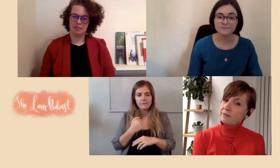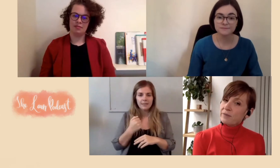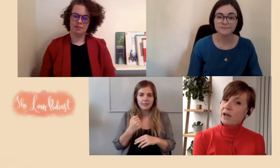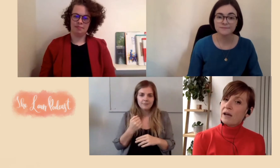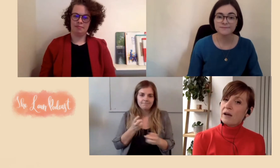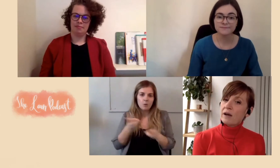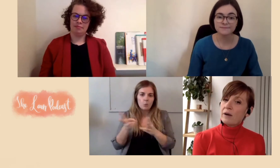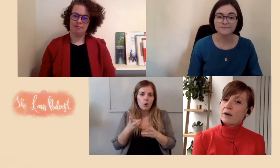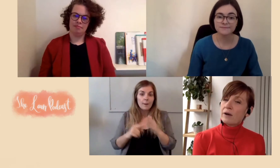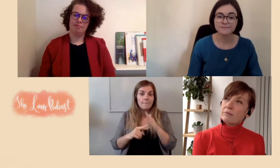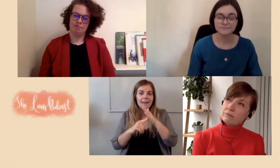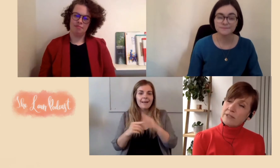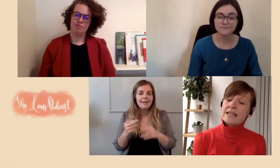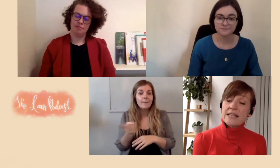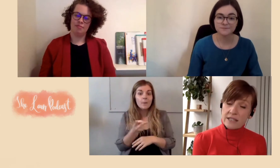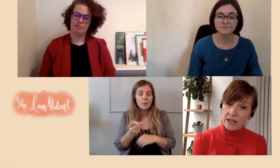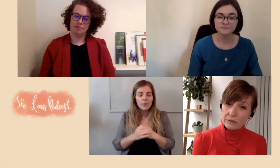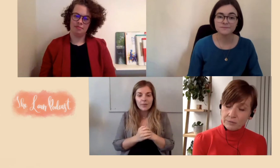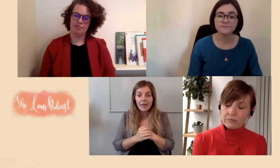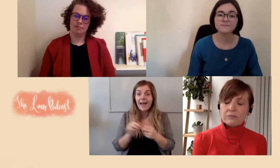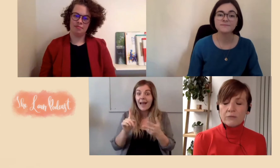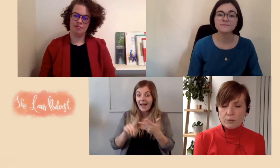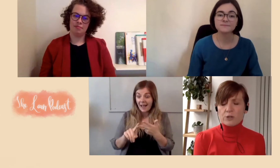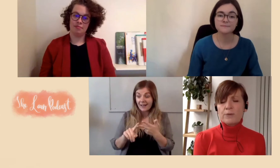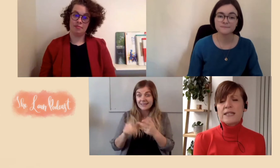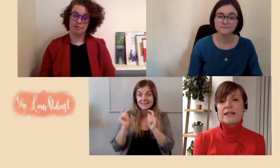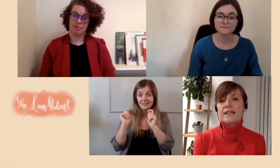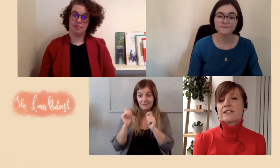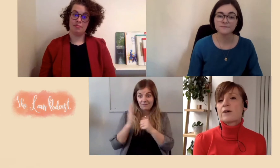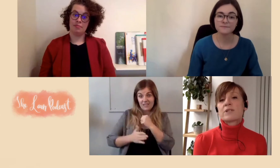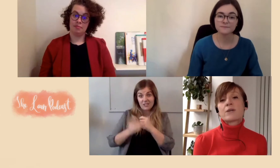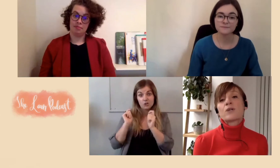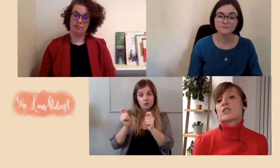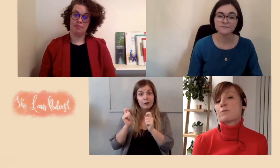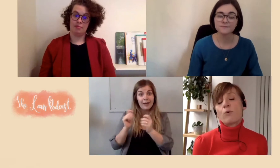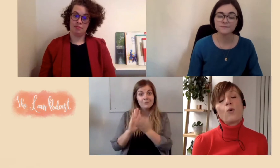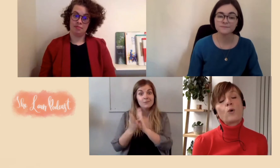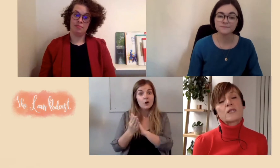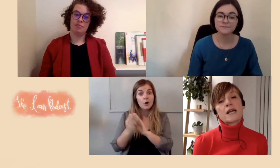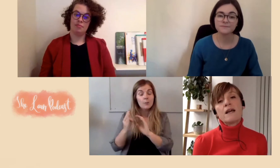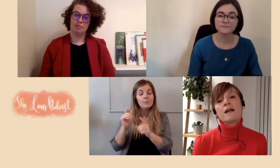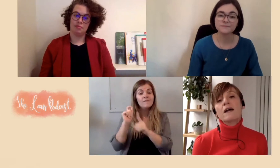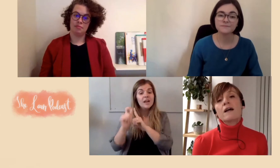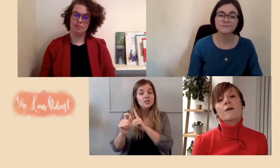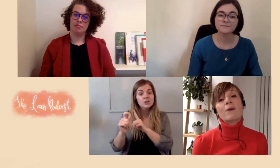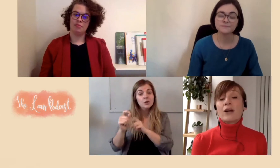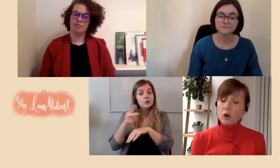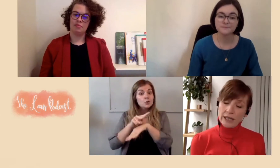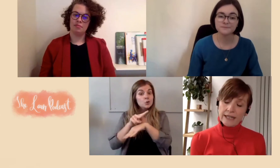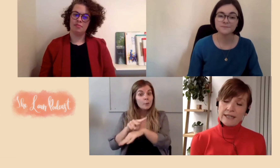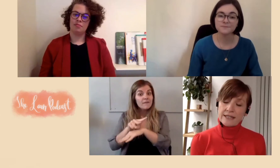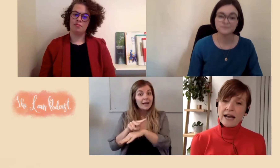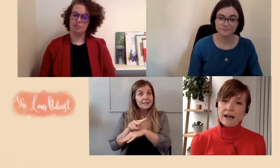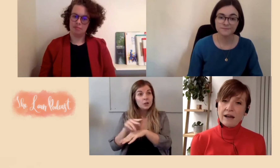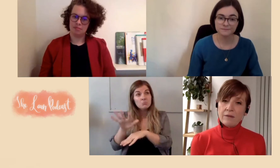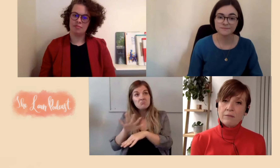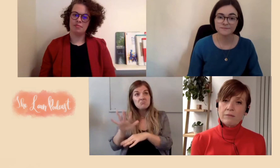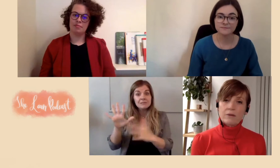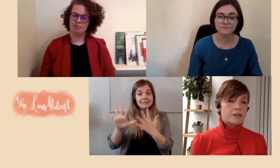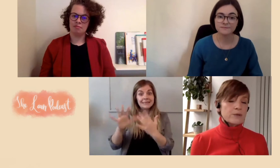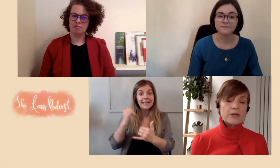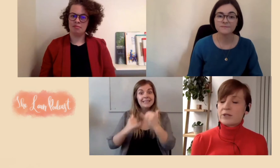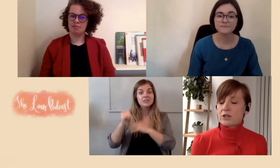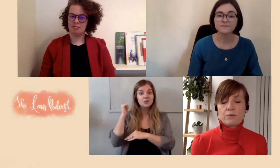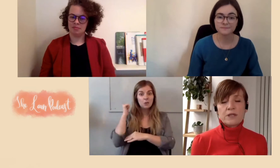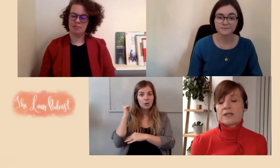in. And I also trained to be a professional supervisor 10 years ago, approximately